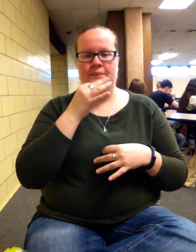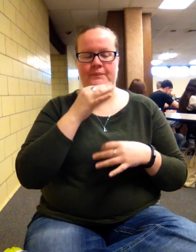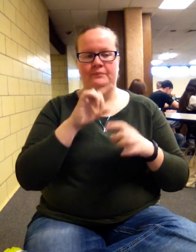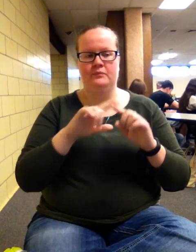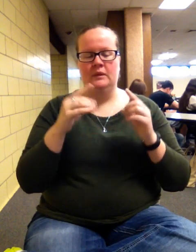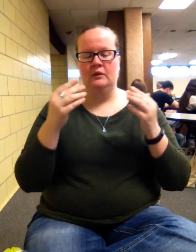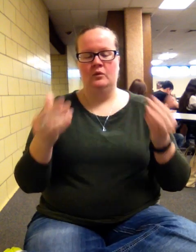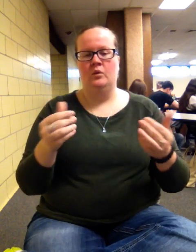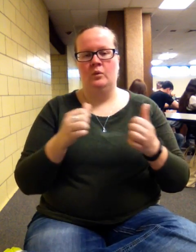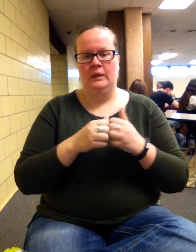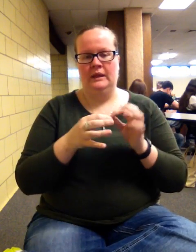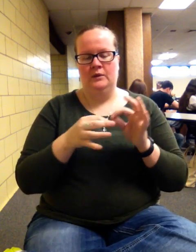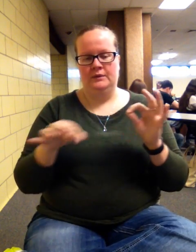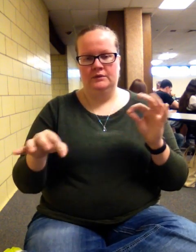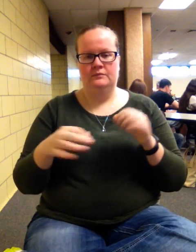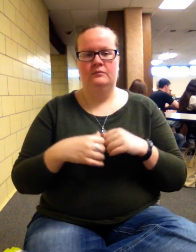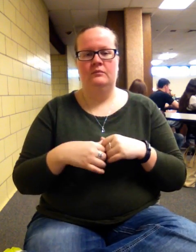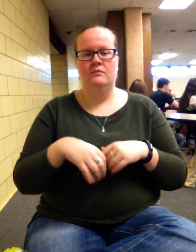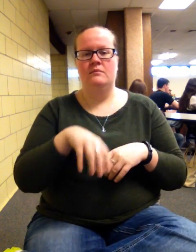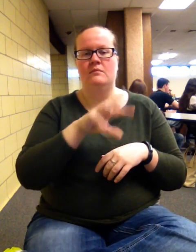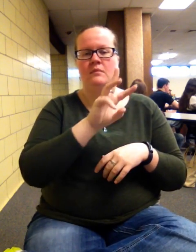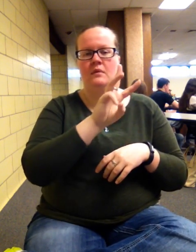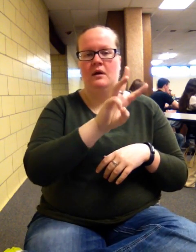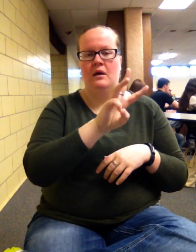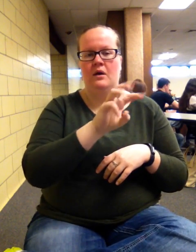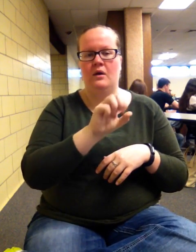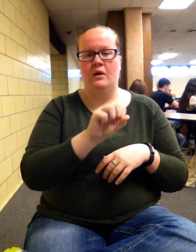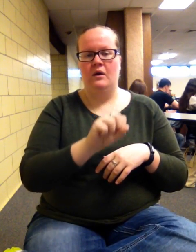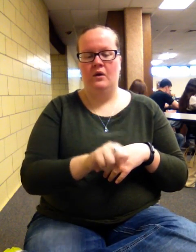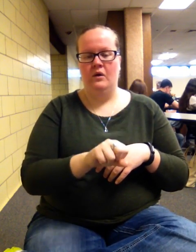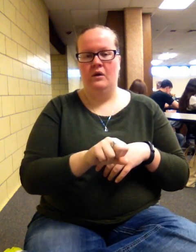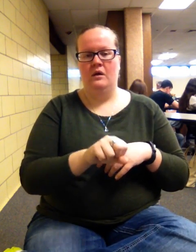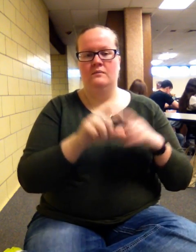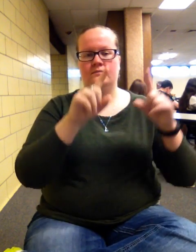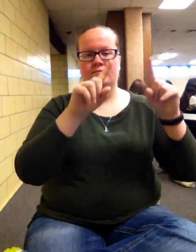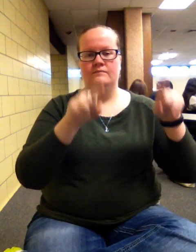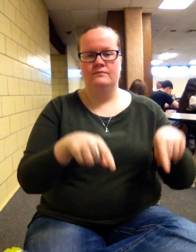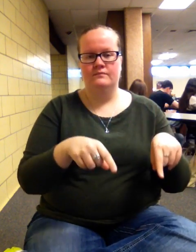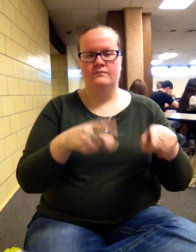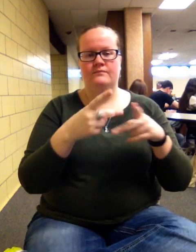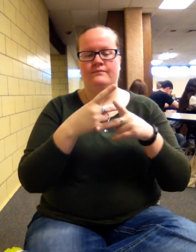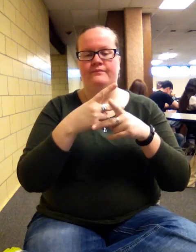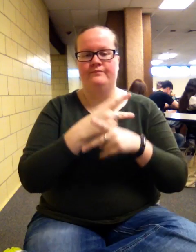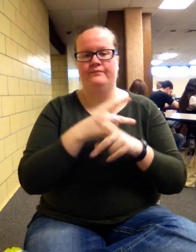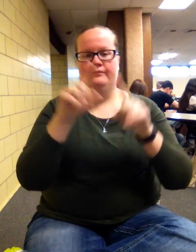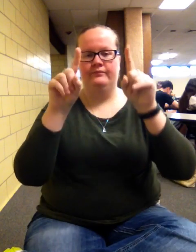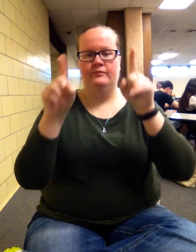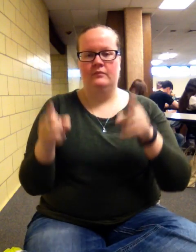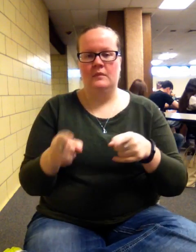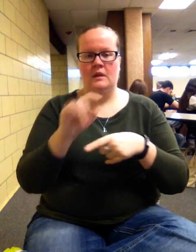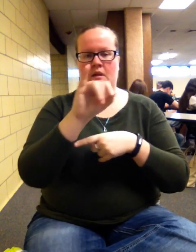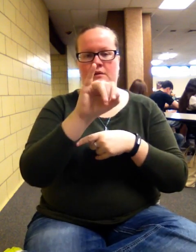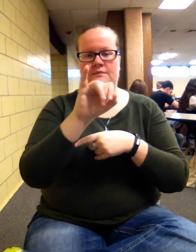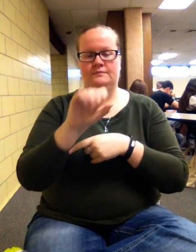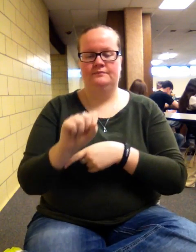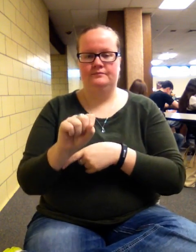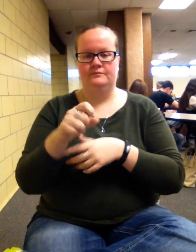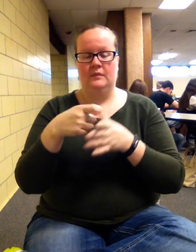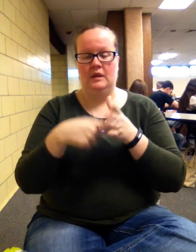go with the equation. So W sub S, weight of equity, times I sub S, cost of equity,